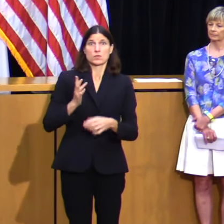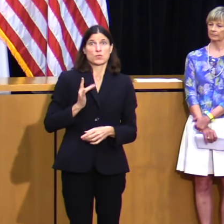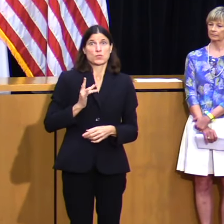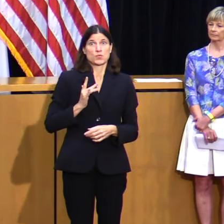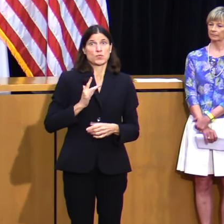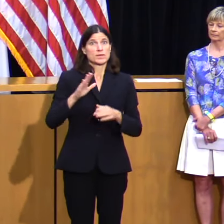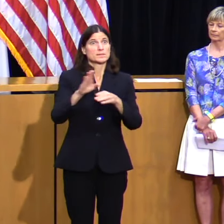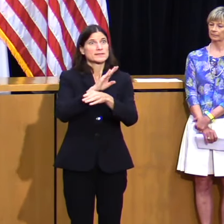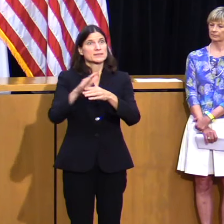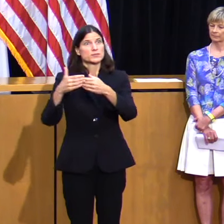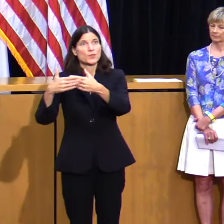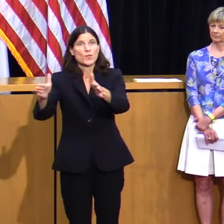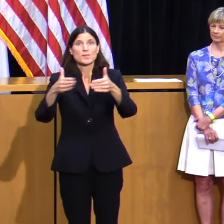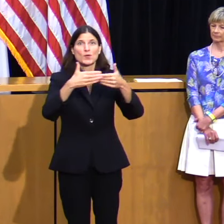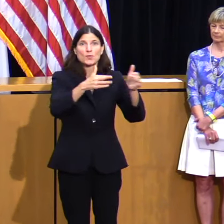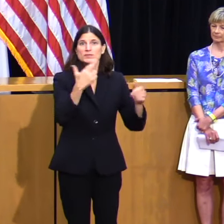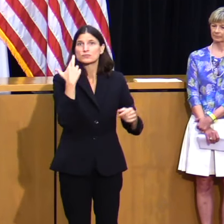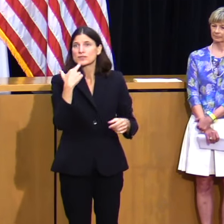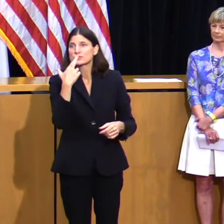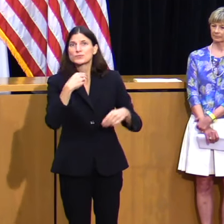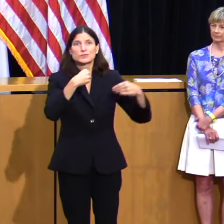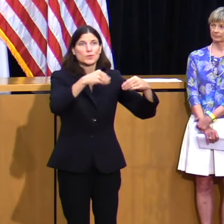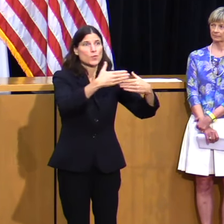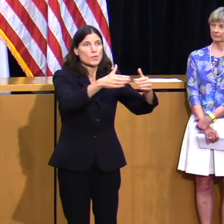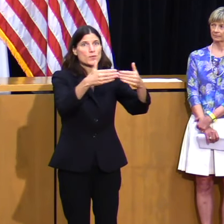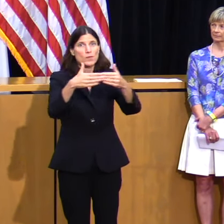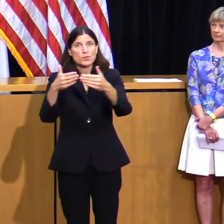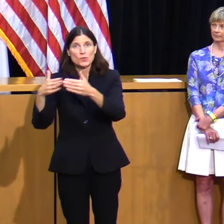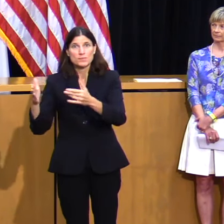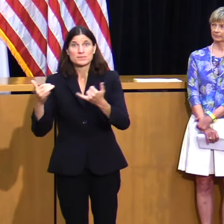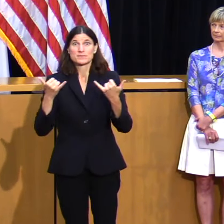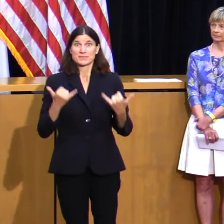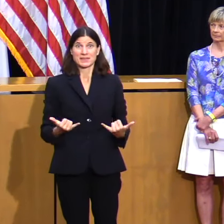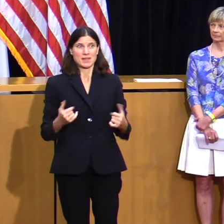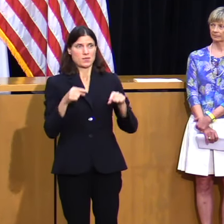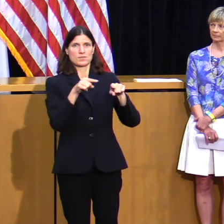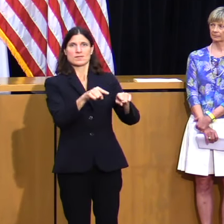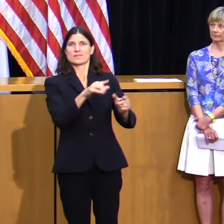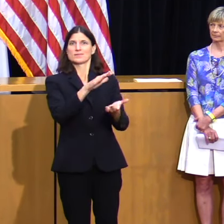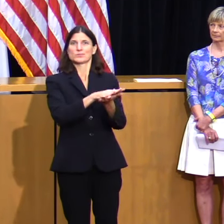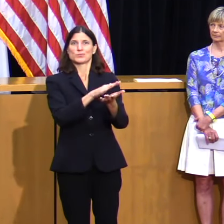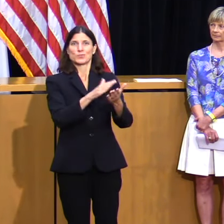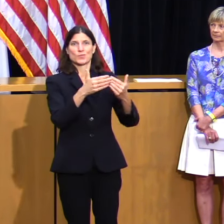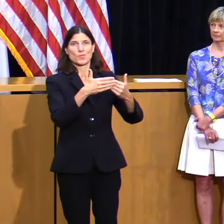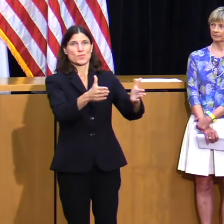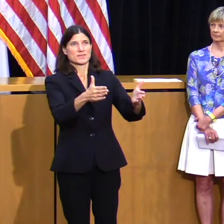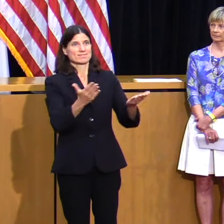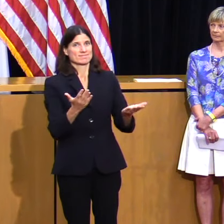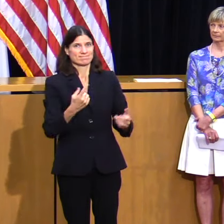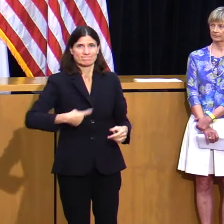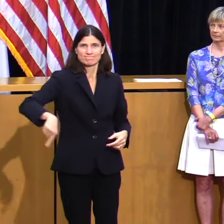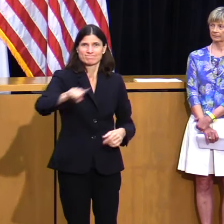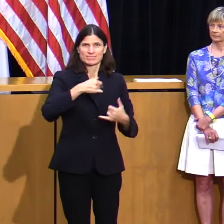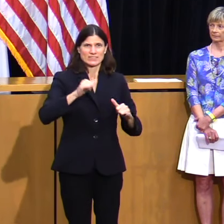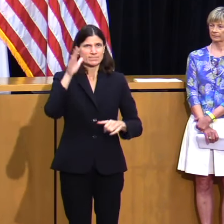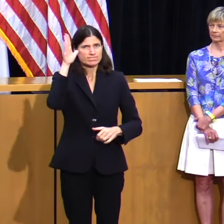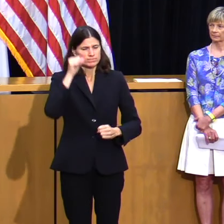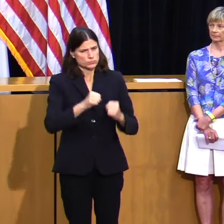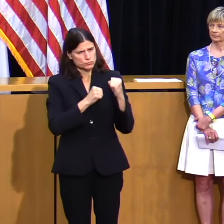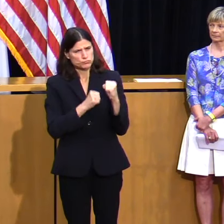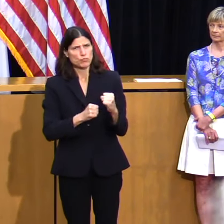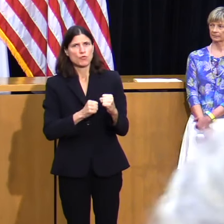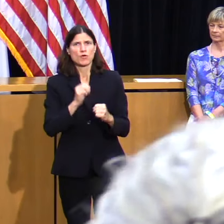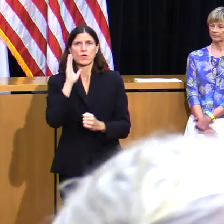new normal. It won't be taking the fall off, but neither is our responsibility to do everything we can to make sure that our kids continue